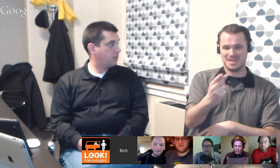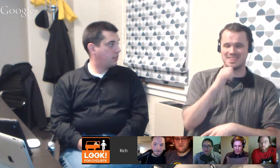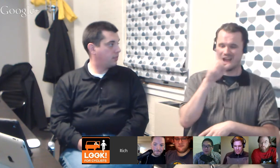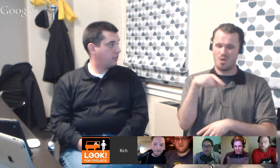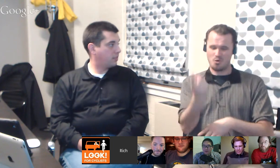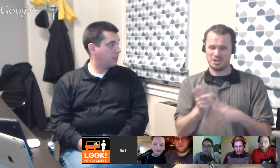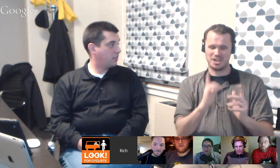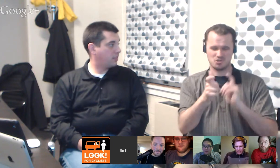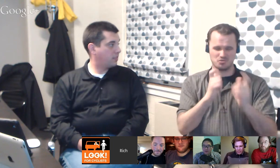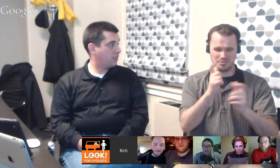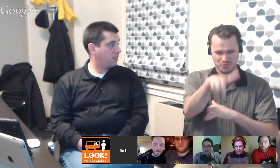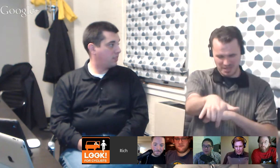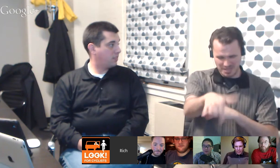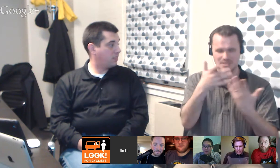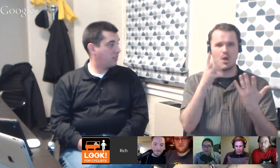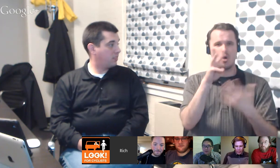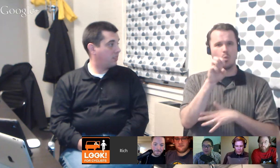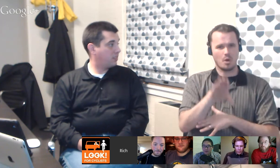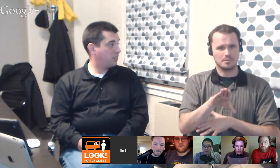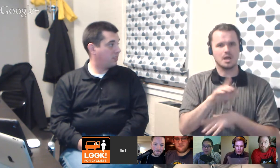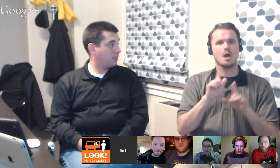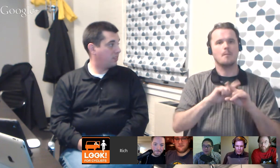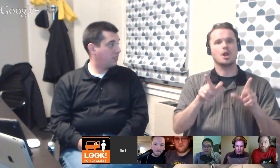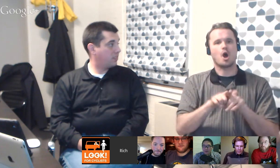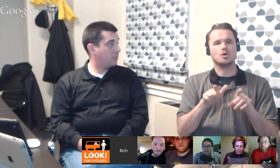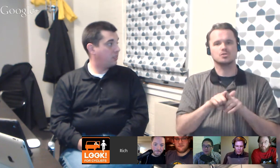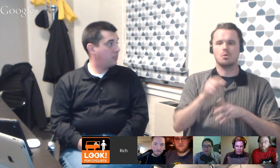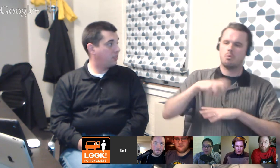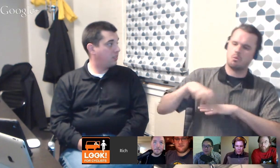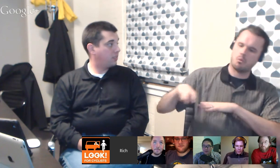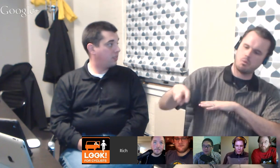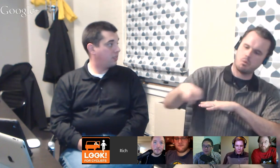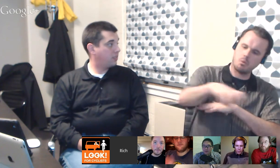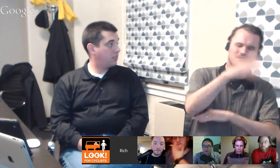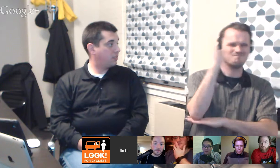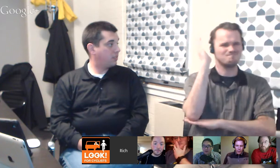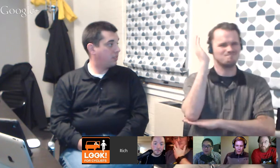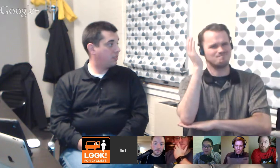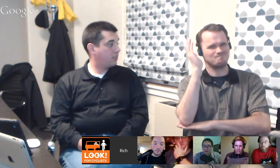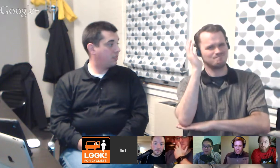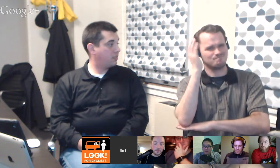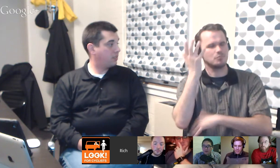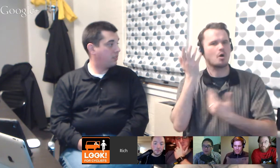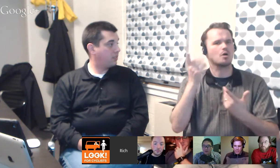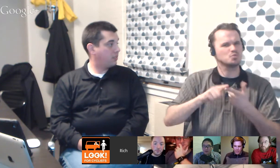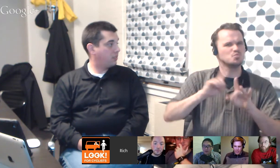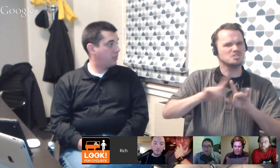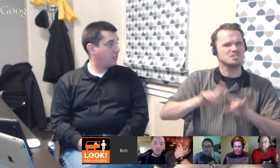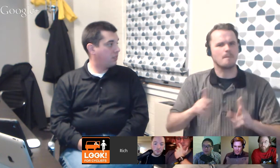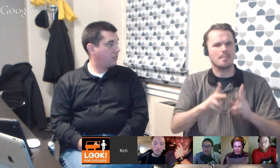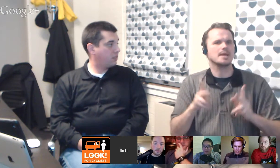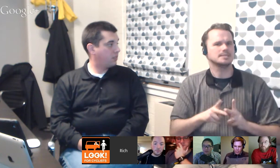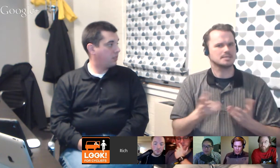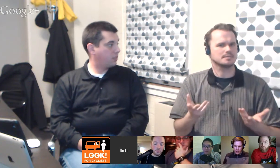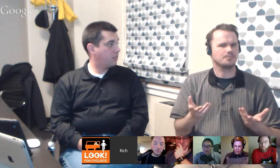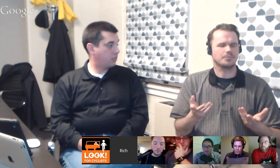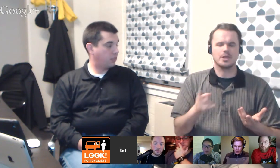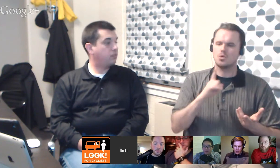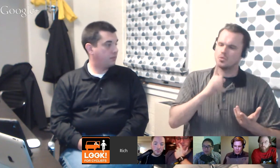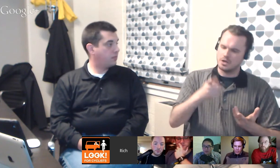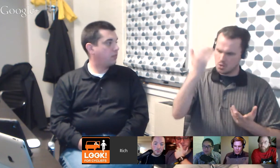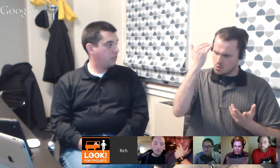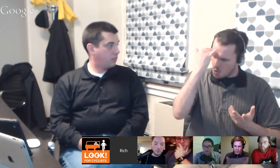this this website, but he also goes around giving great inspirational talks. And he really